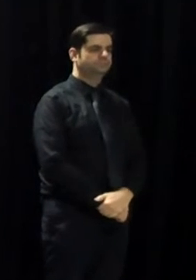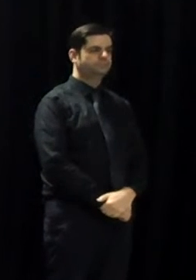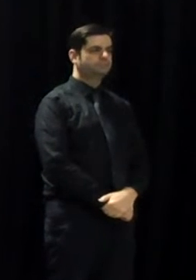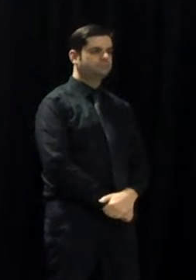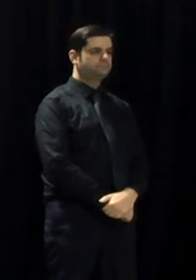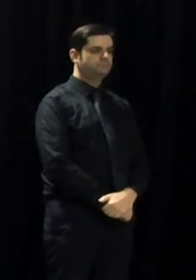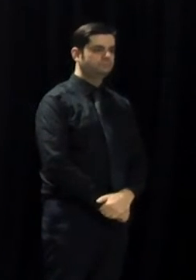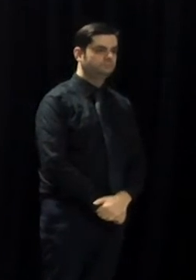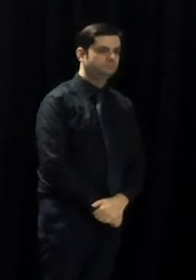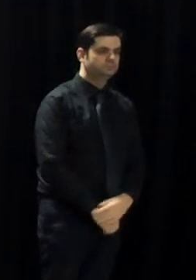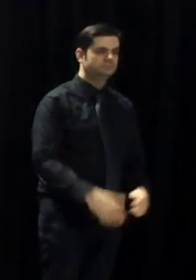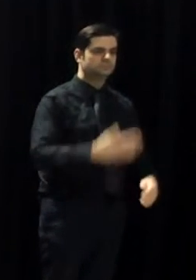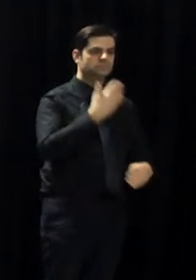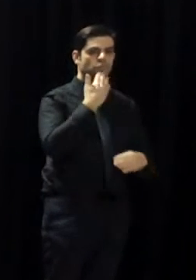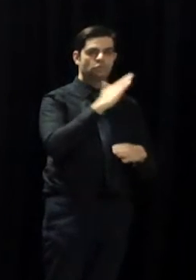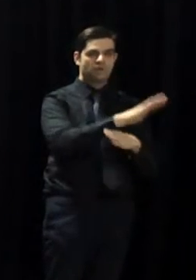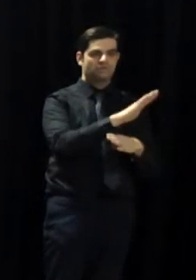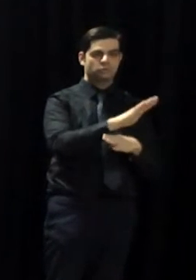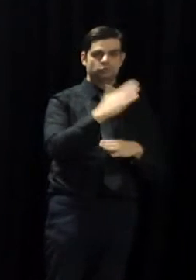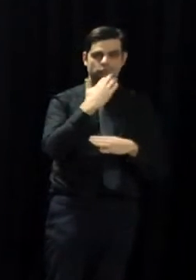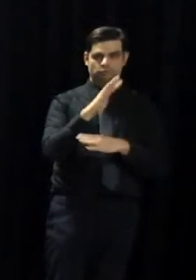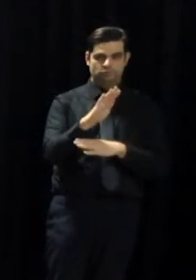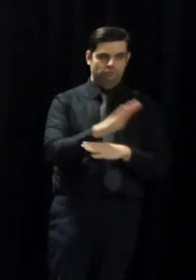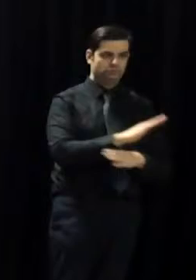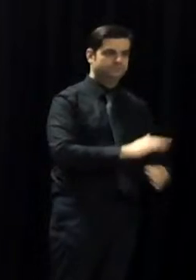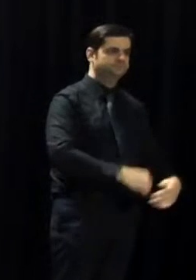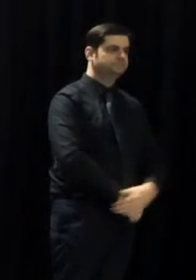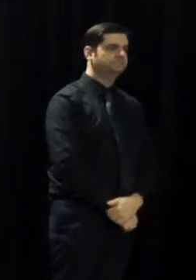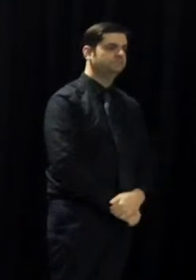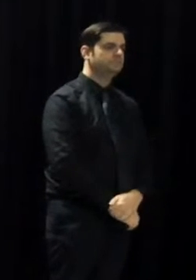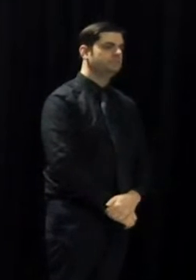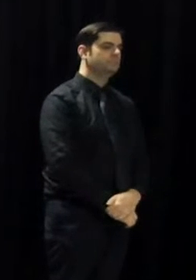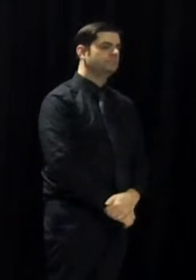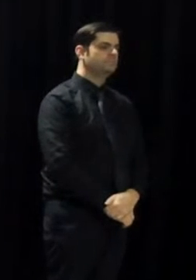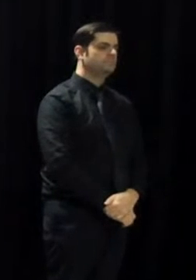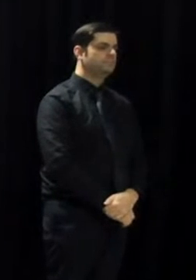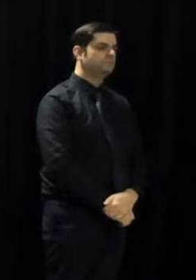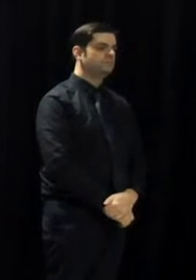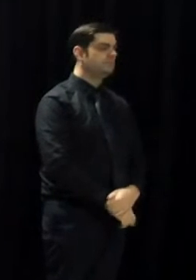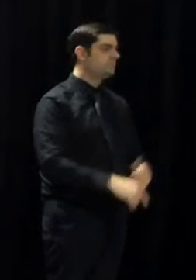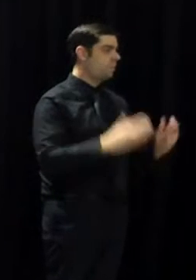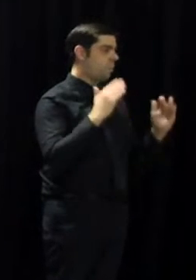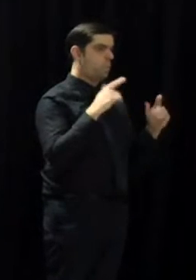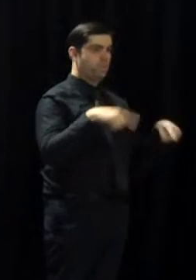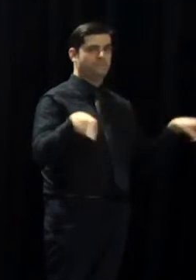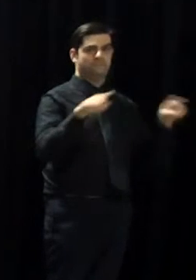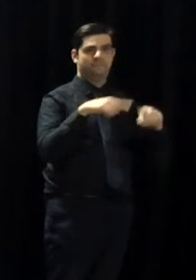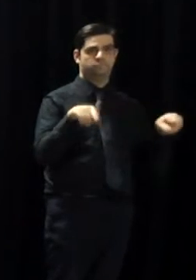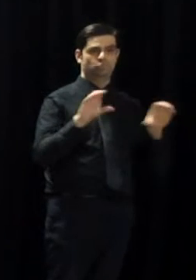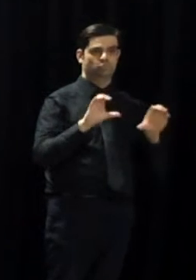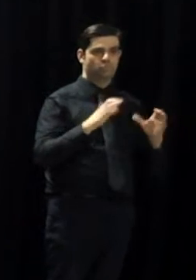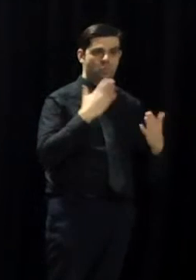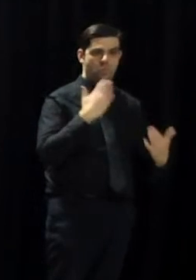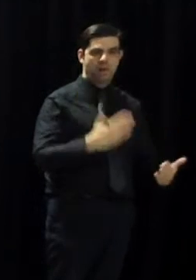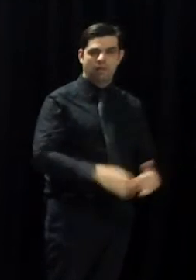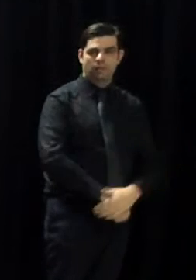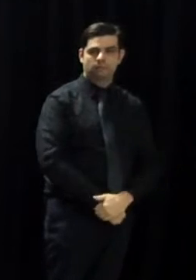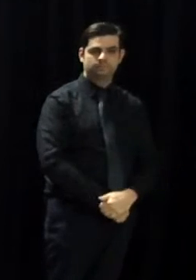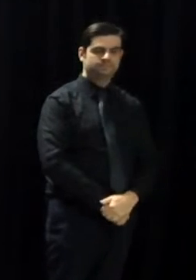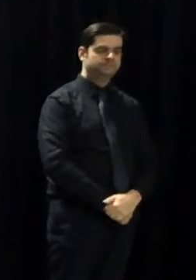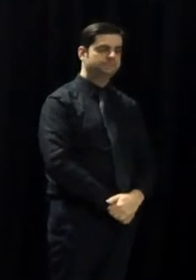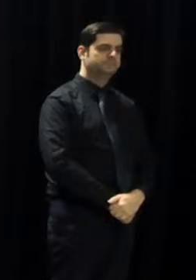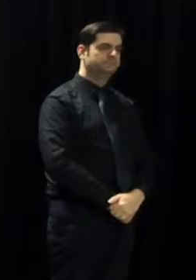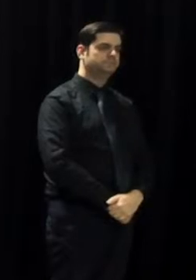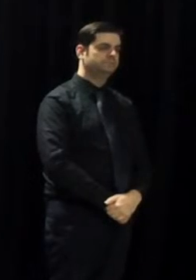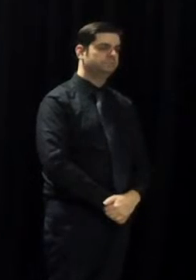Good afternoon, everybody. Hopefully everybody's doing well. We'll go through some data points, a couple updates, and take